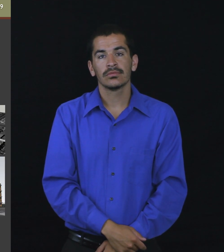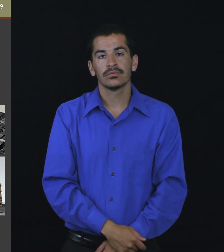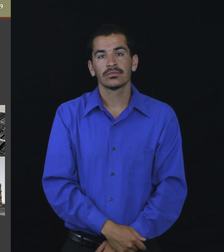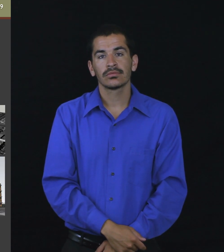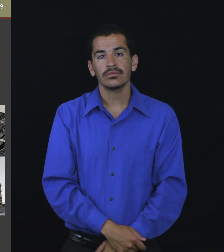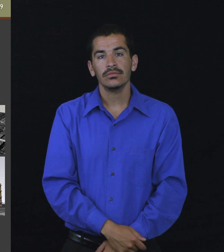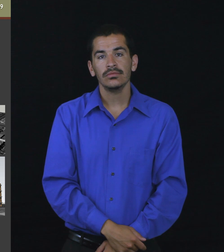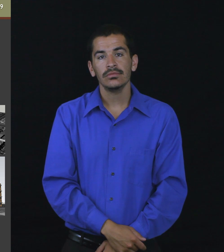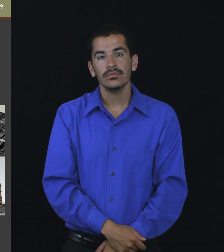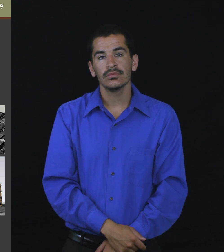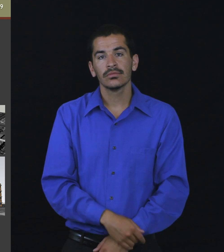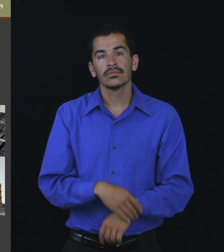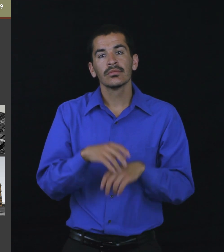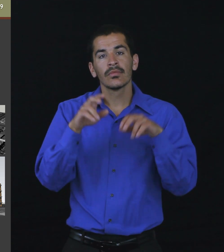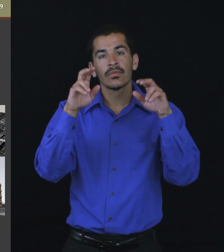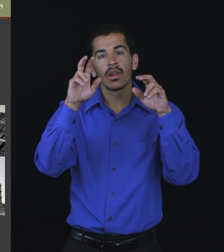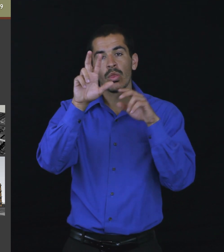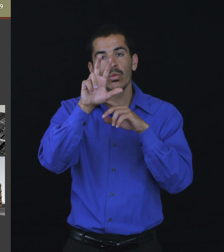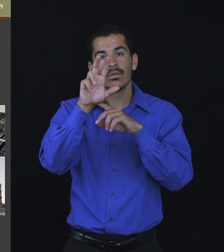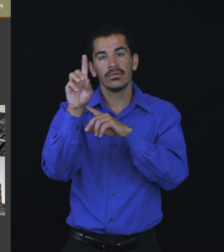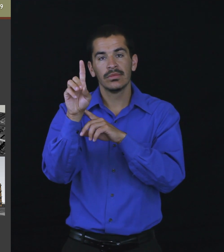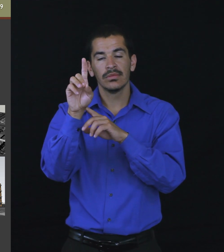(3D design concepts).